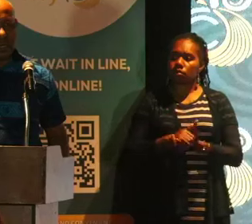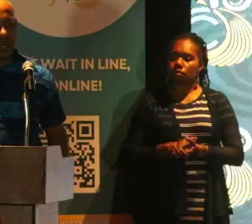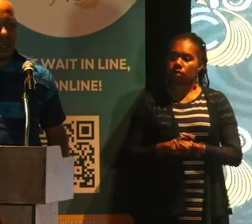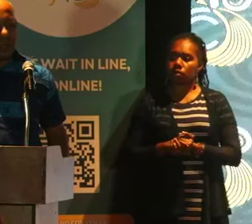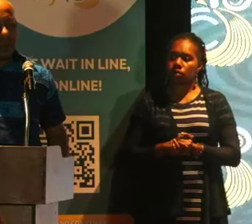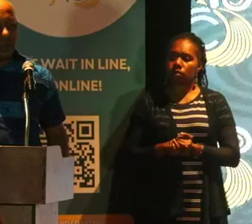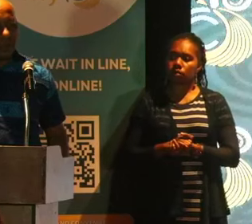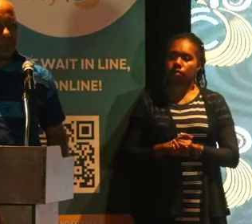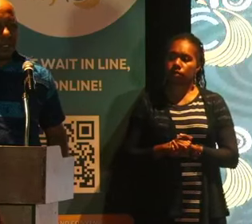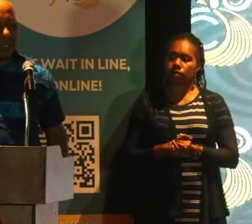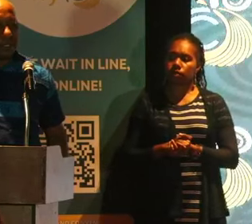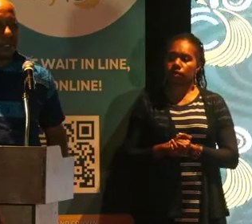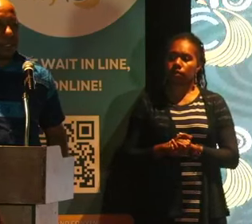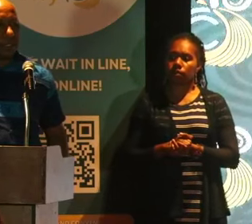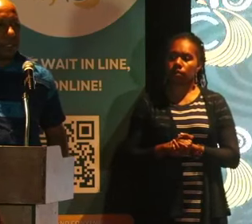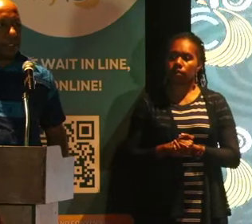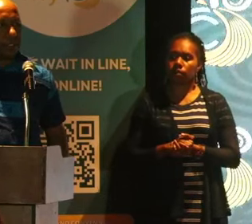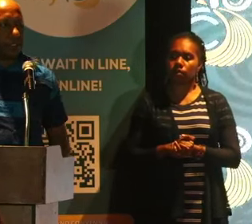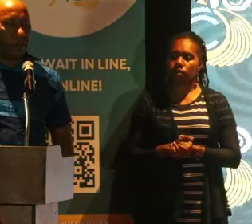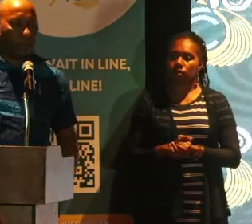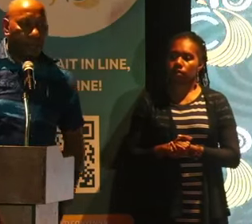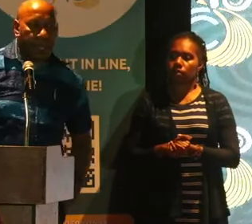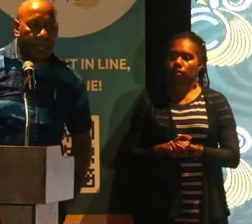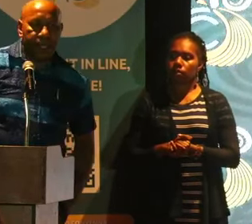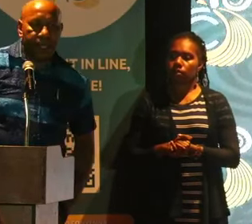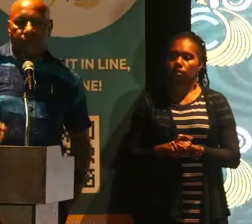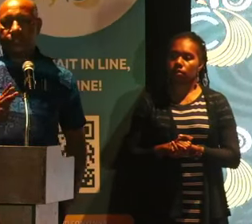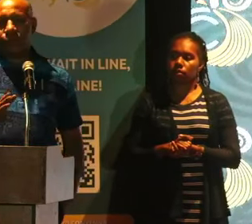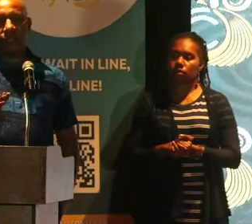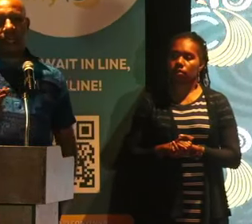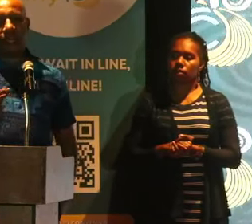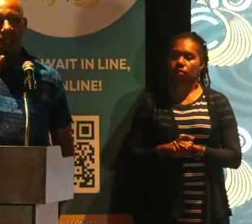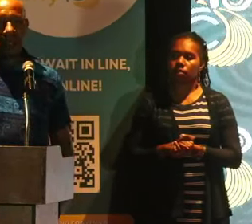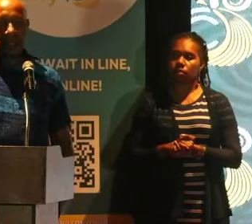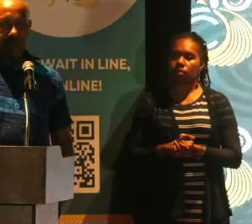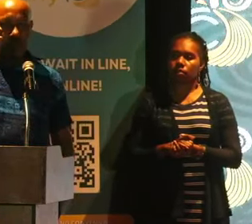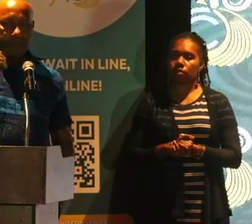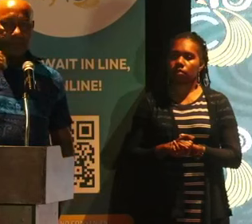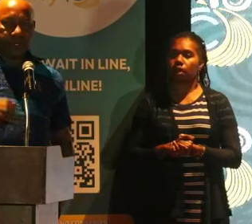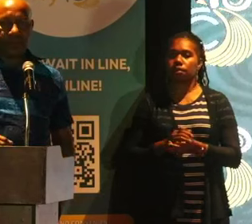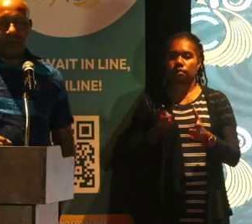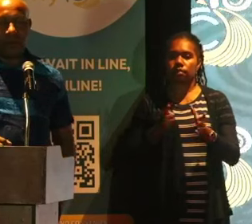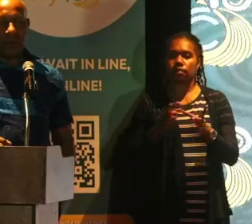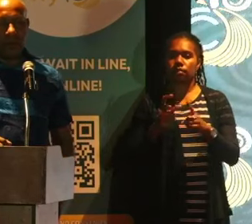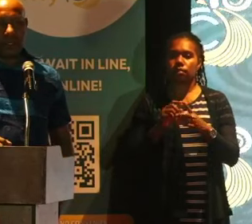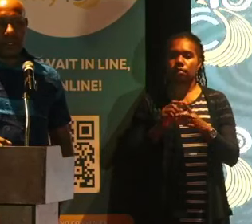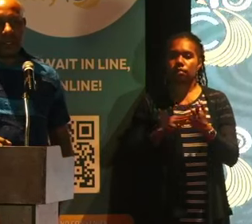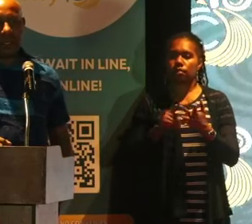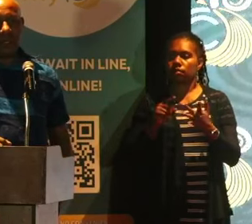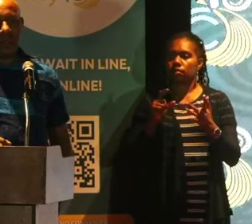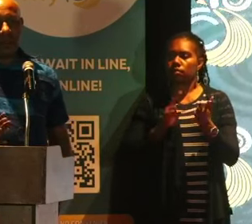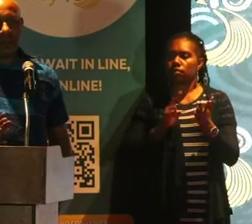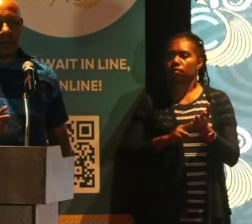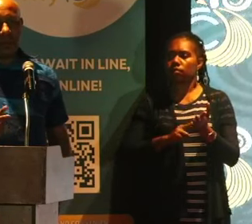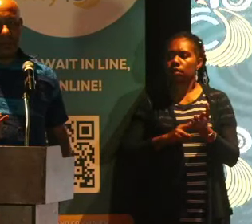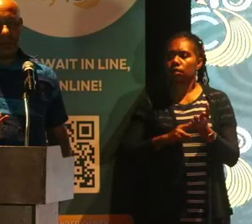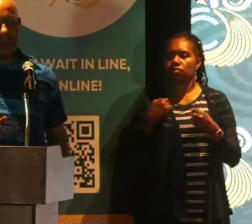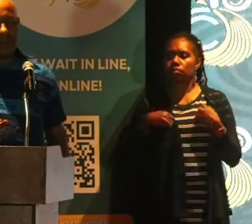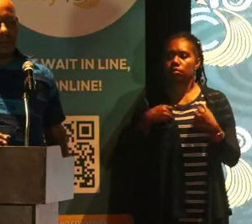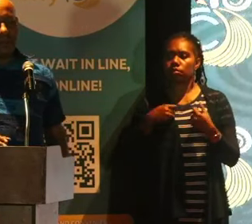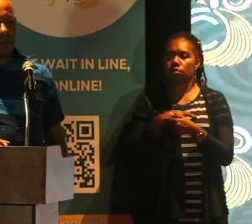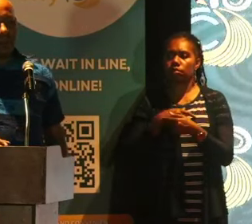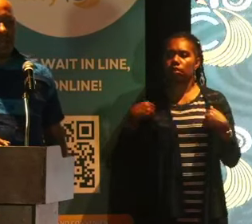registration of business names and companies. So some issues, MIPLA stop the backside long office, you can come and